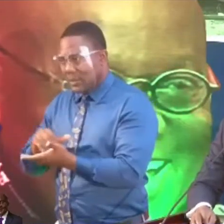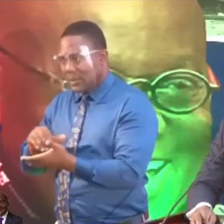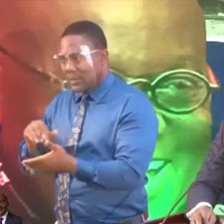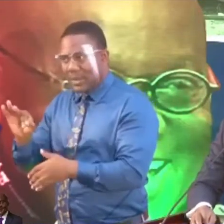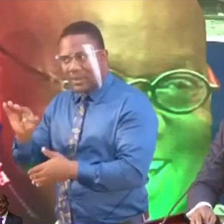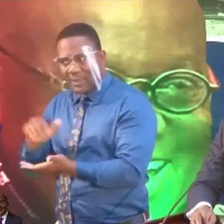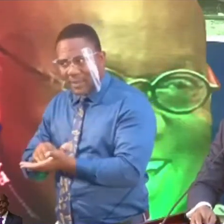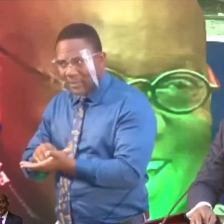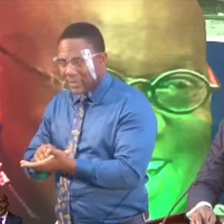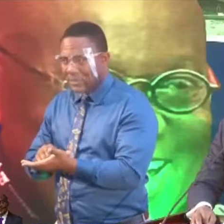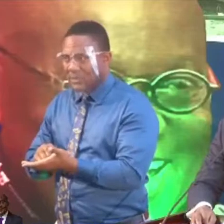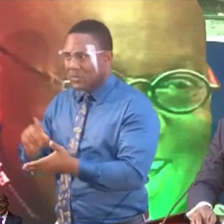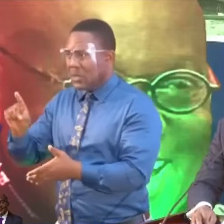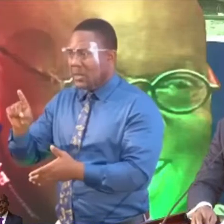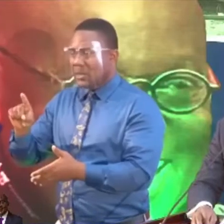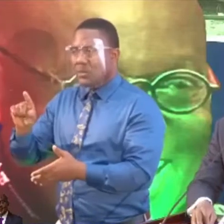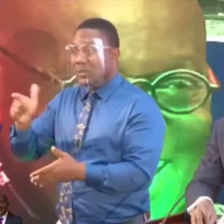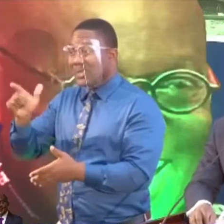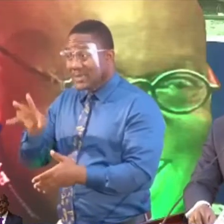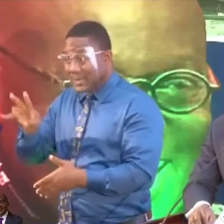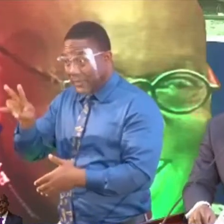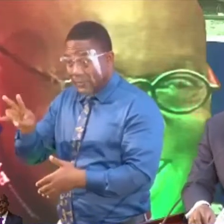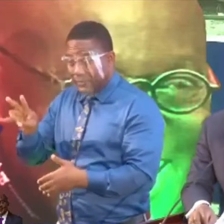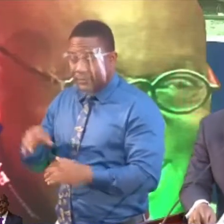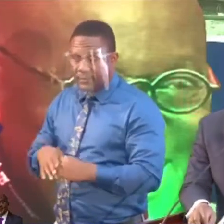1,927 road projects. We've completed